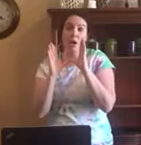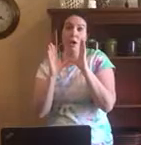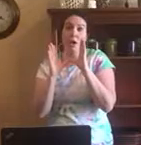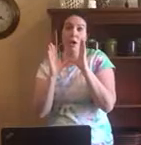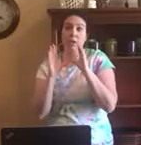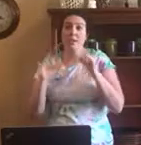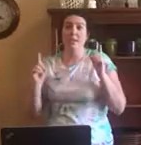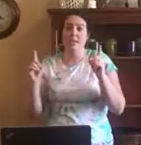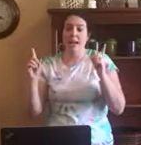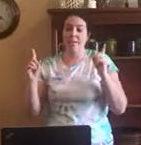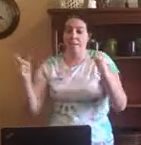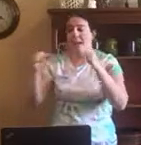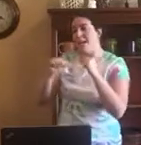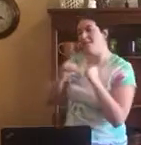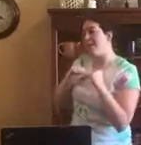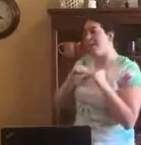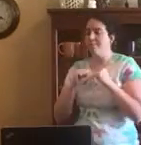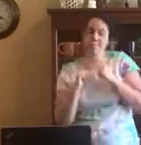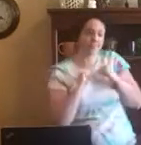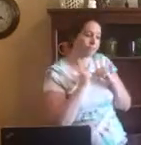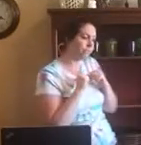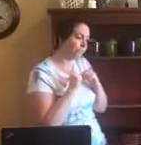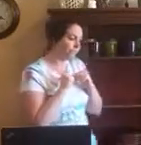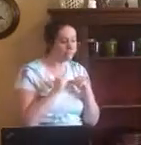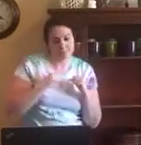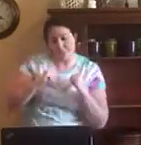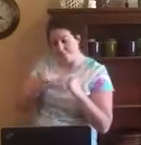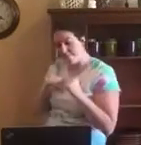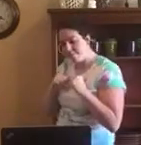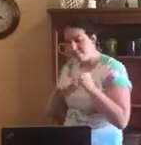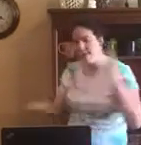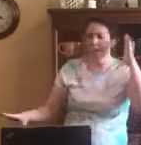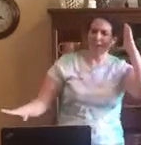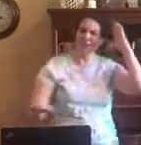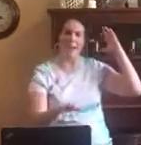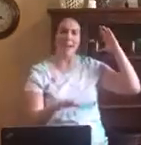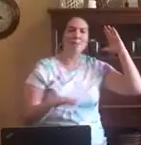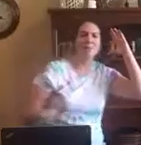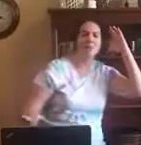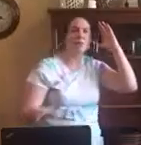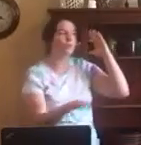I'm you.